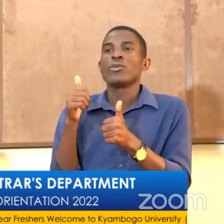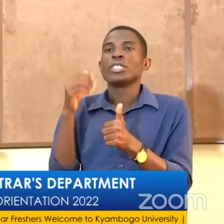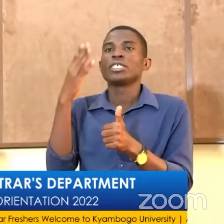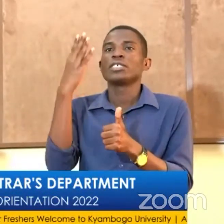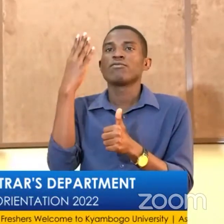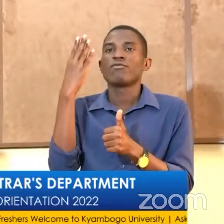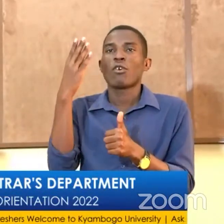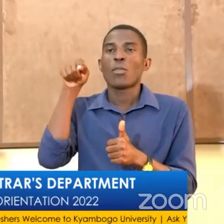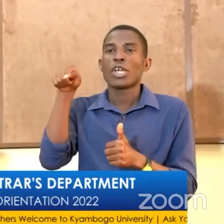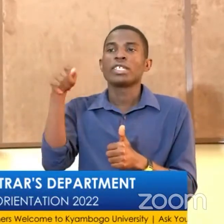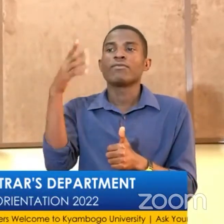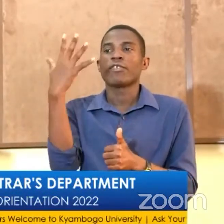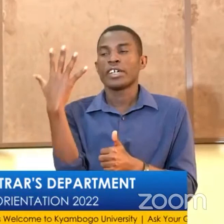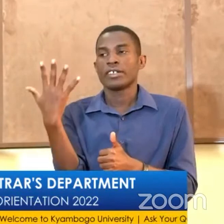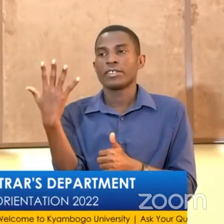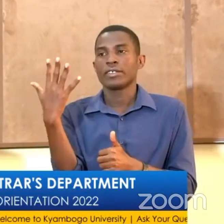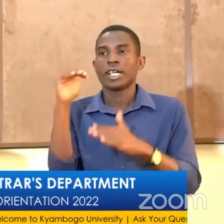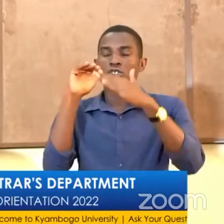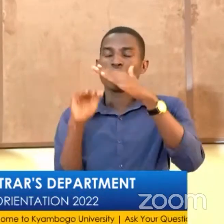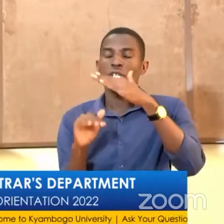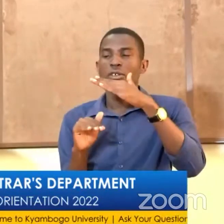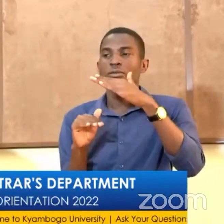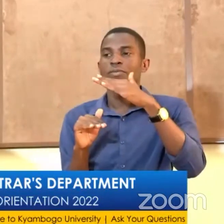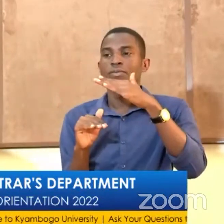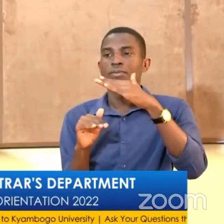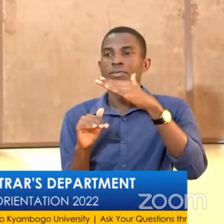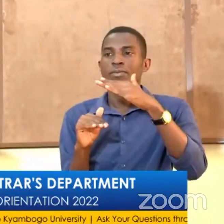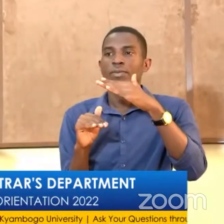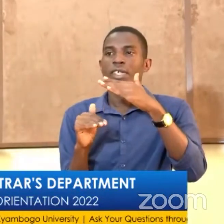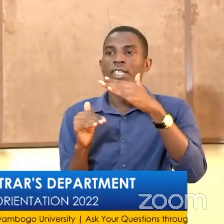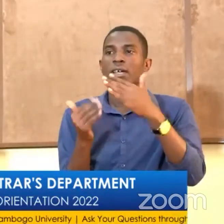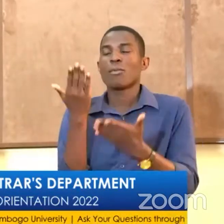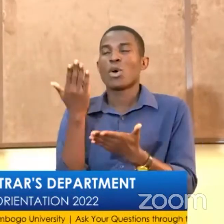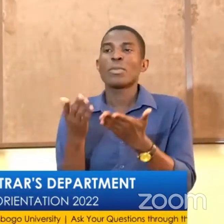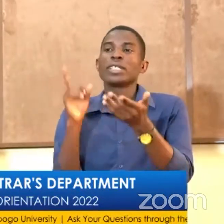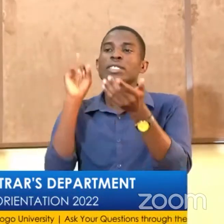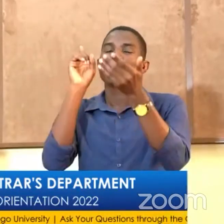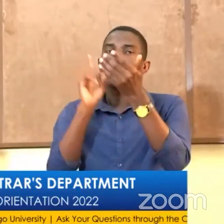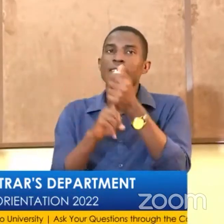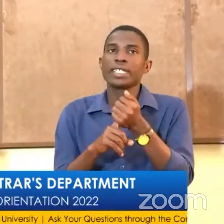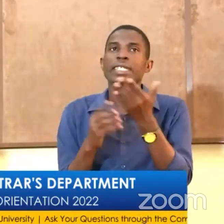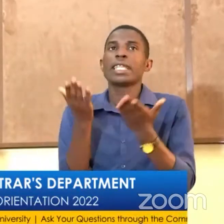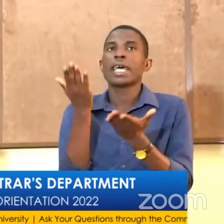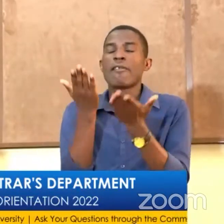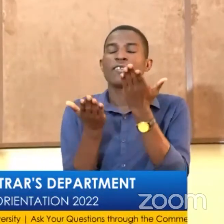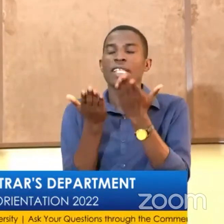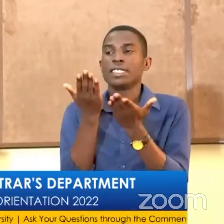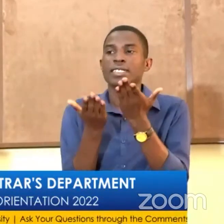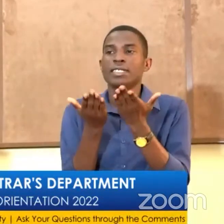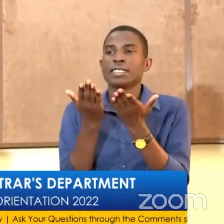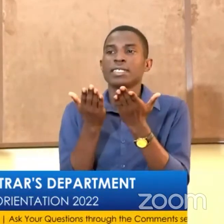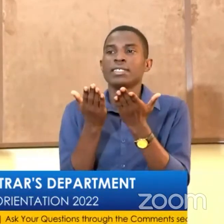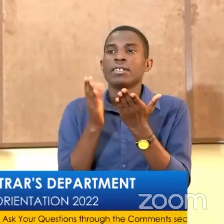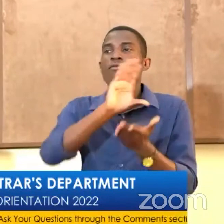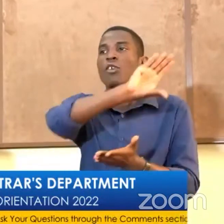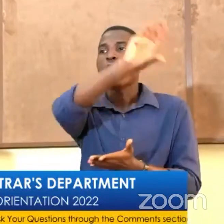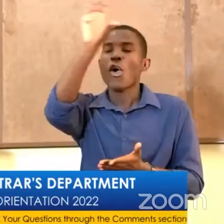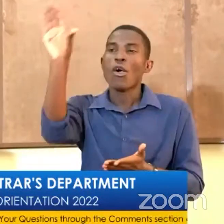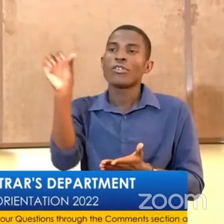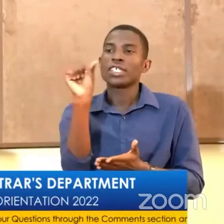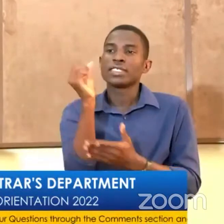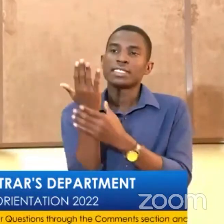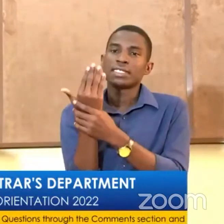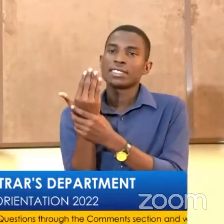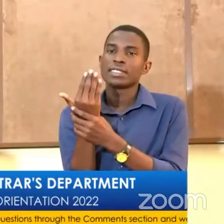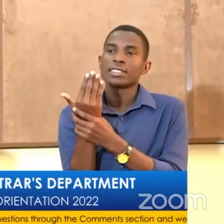4.5, and you go down. So the moment you get an average for the 6 papers,